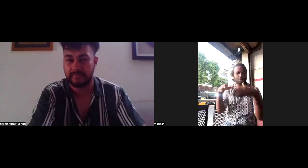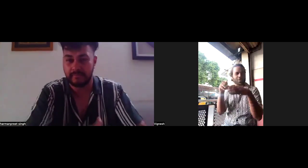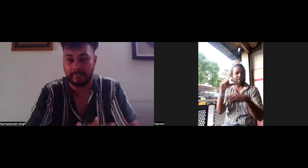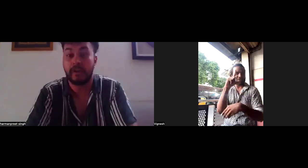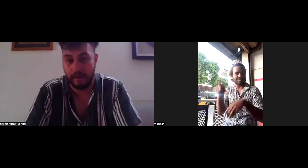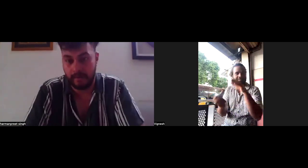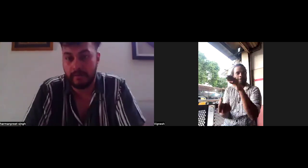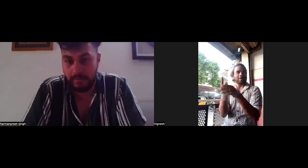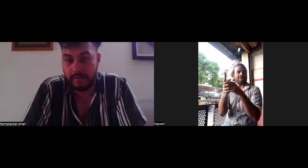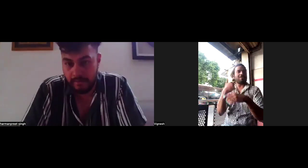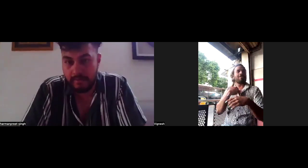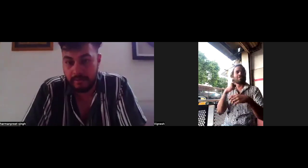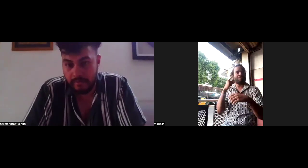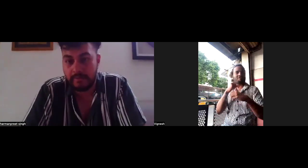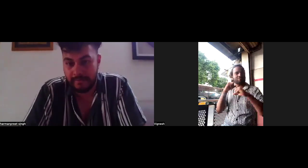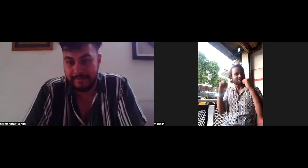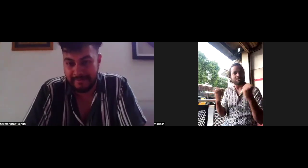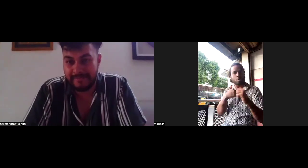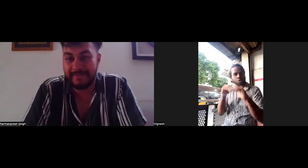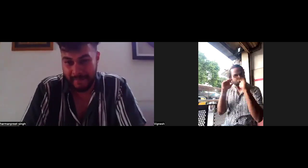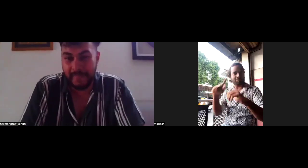So, before COVID,